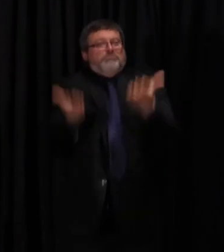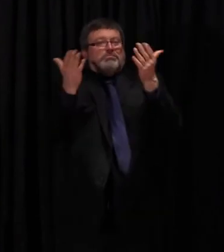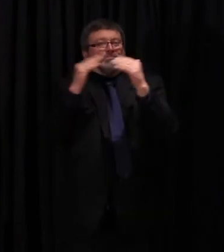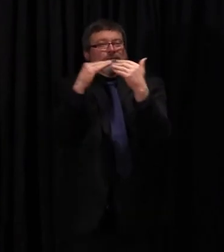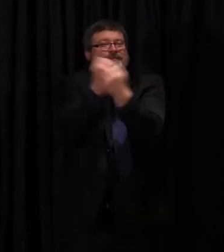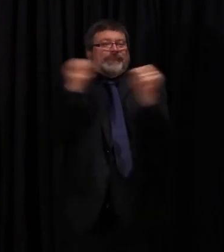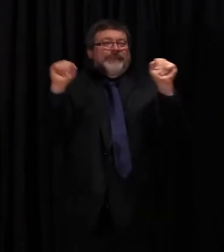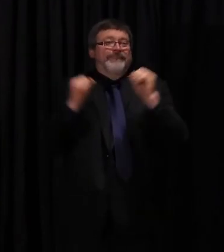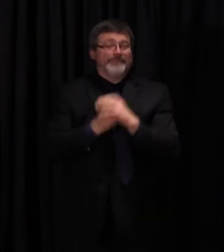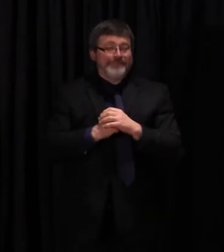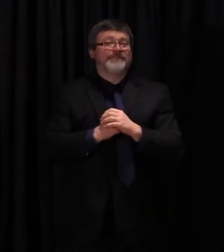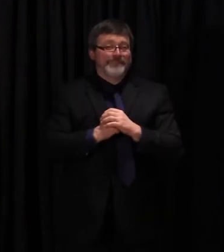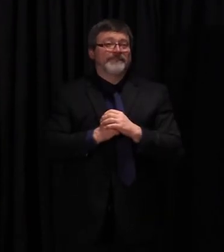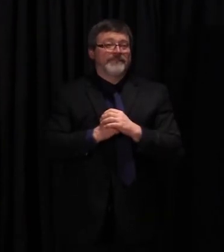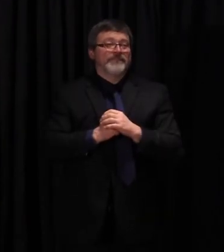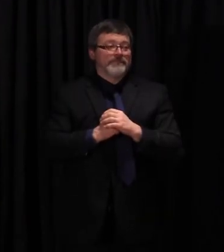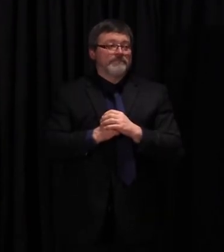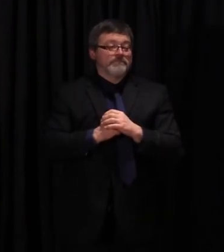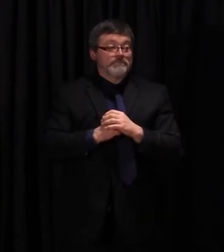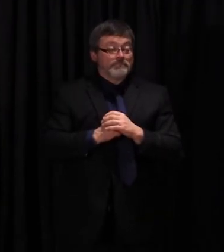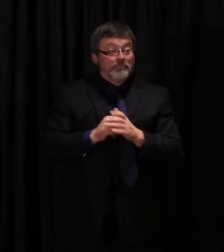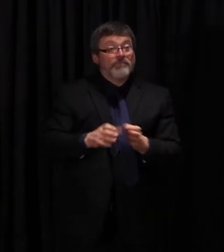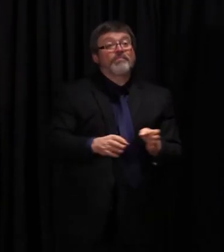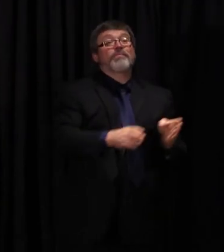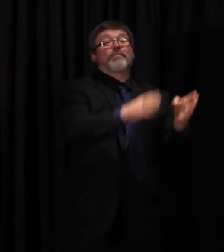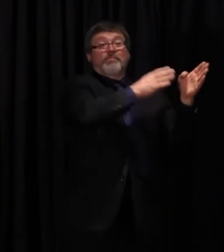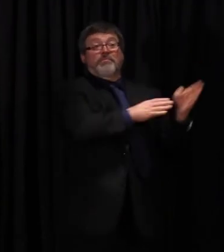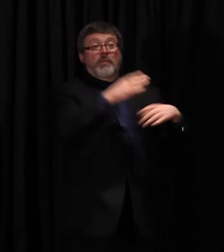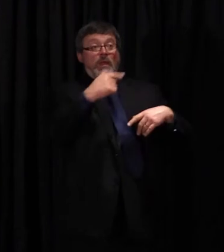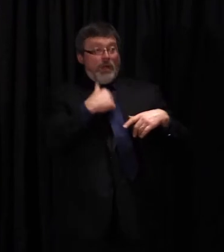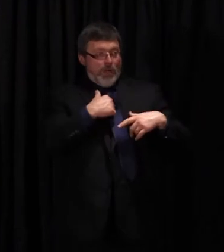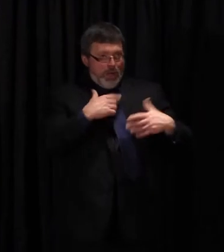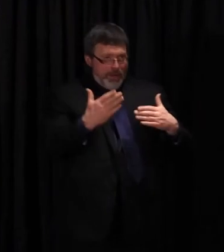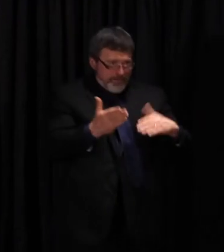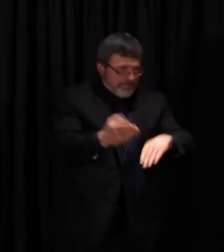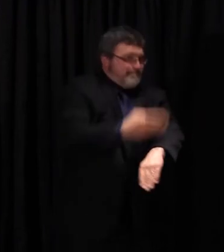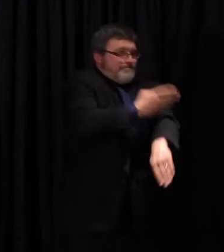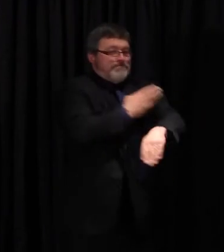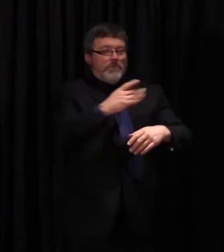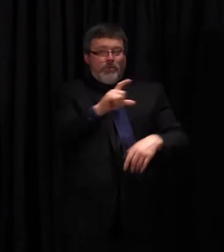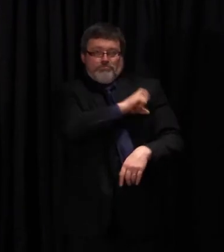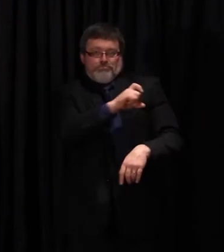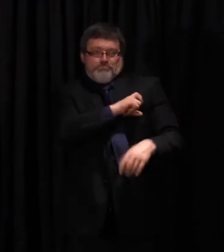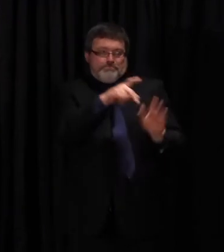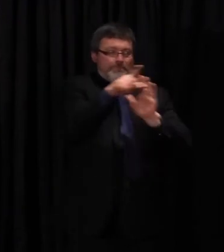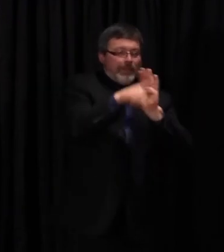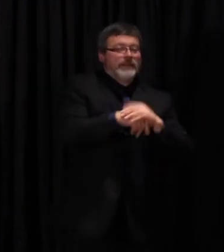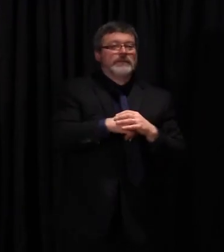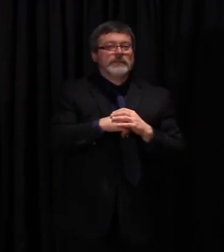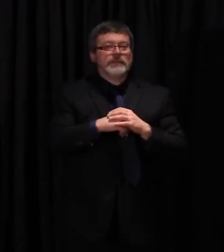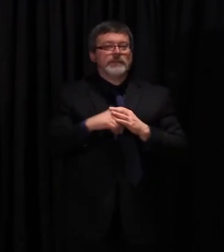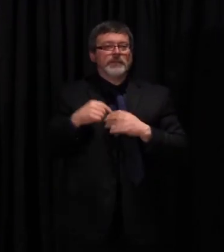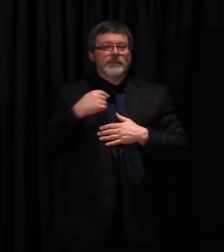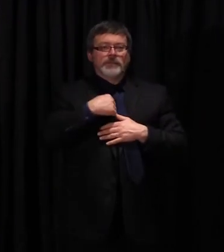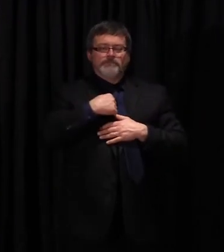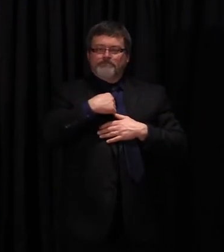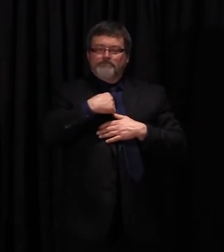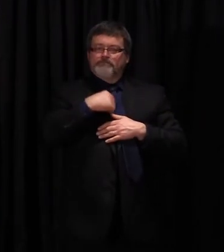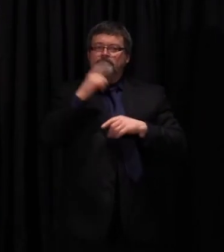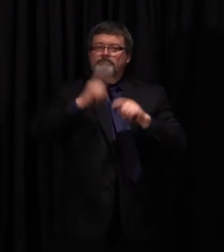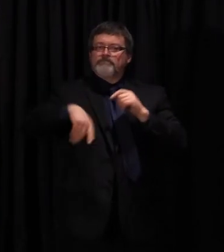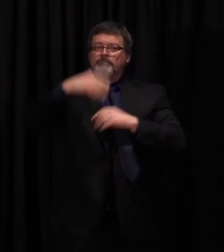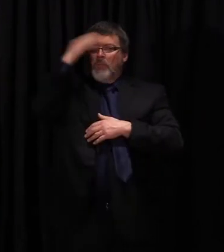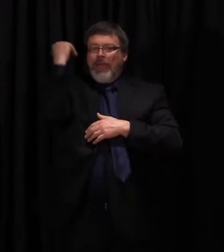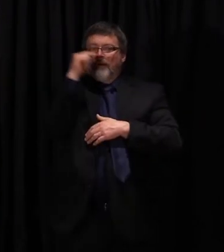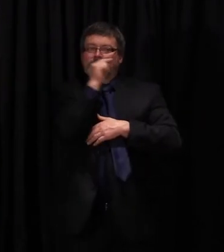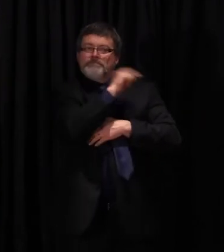As we modernize law enforcement policy, we can't forget that police and other first responders are